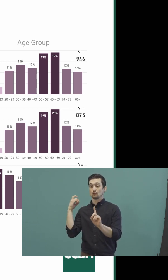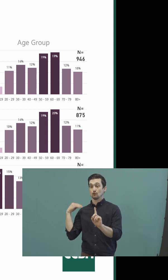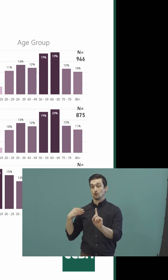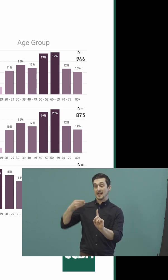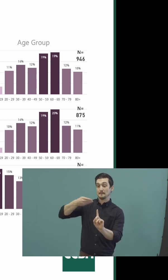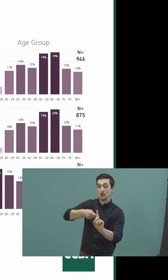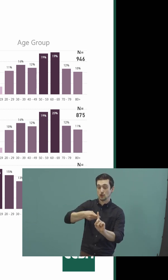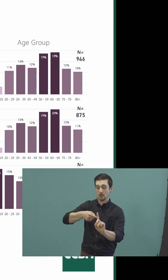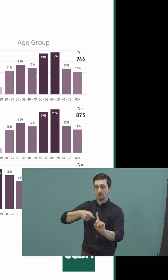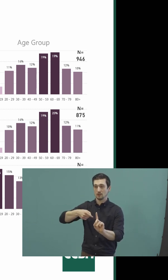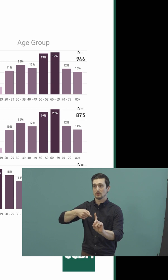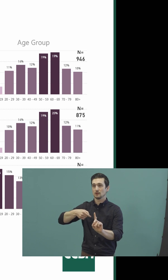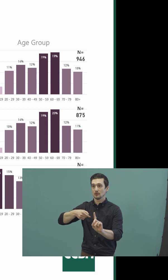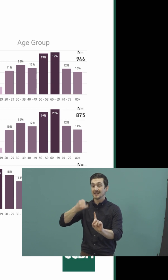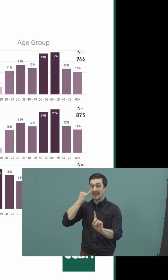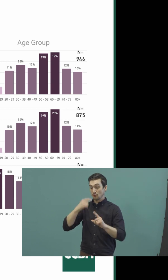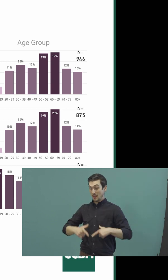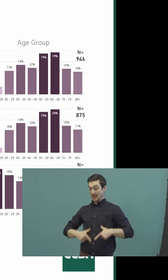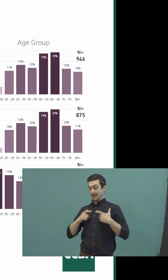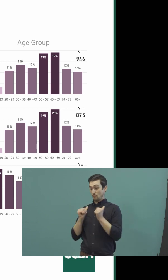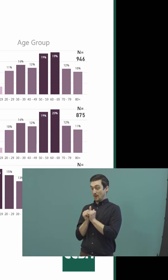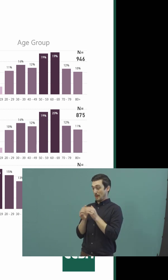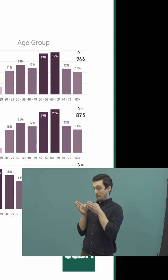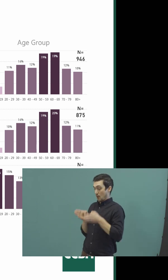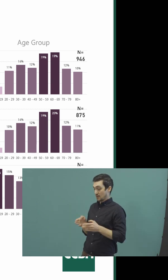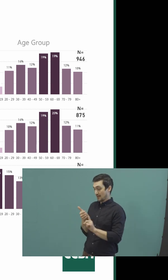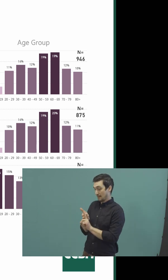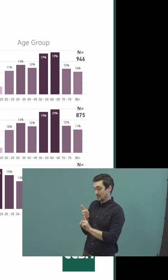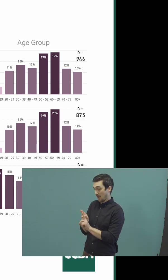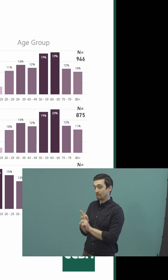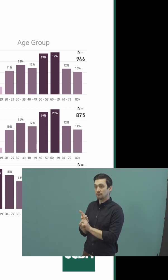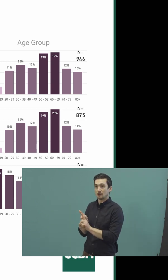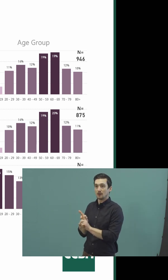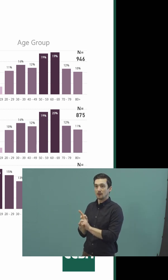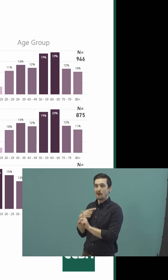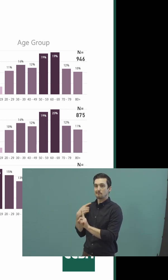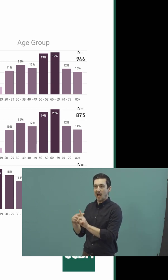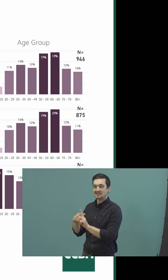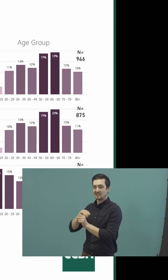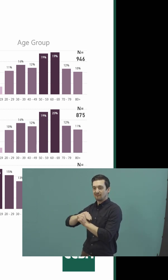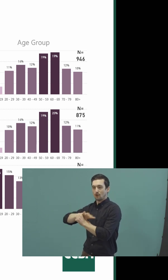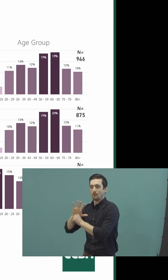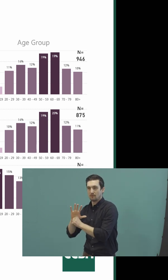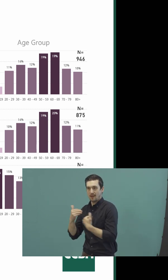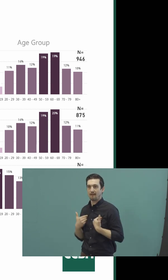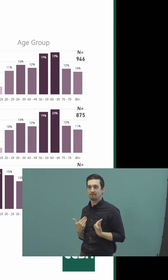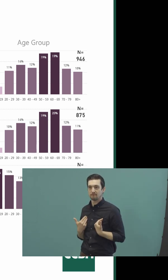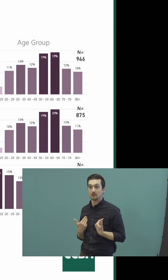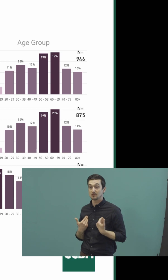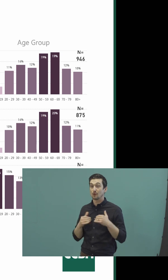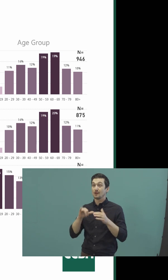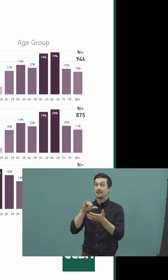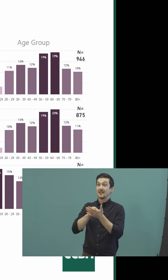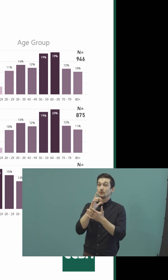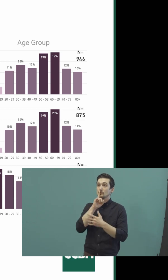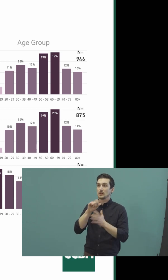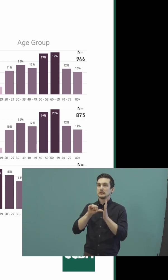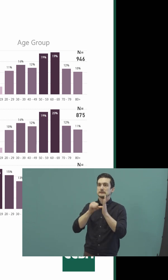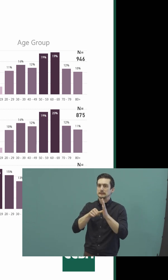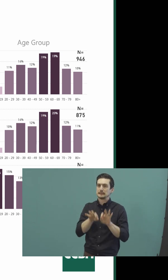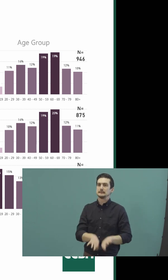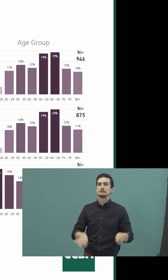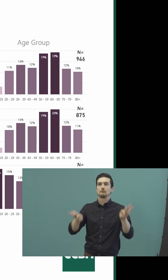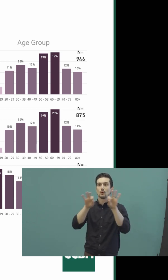with someone who is positive, and that's why we take isolation within a home so seriously. But we do have a lot